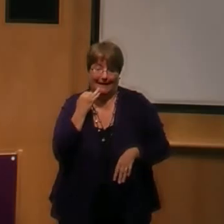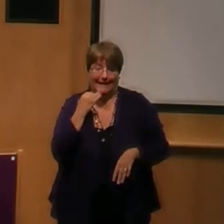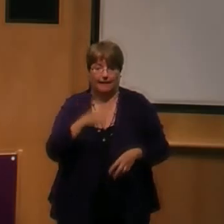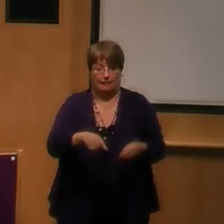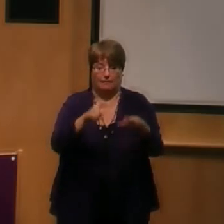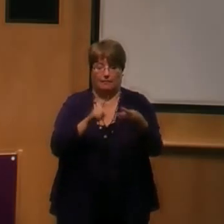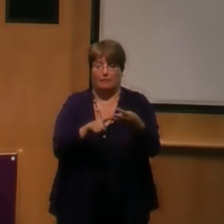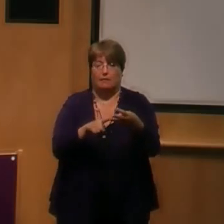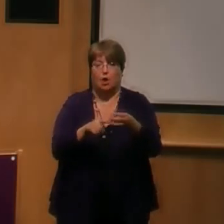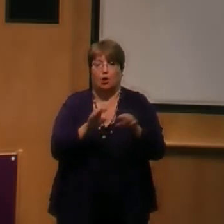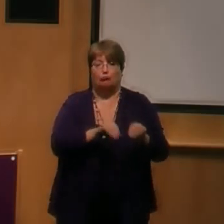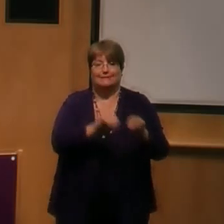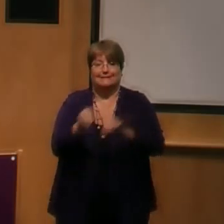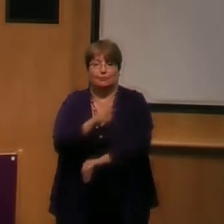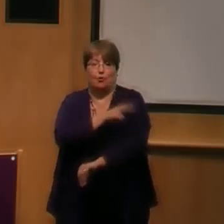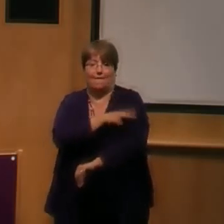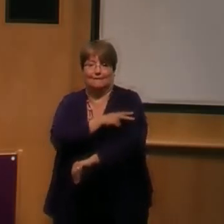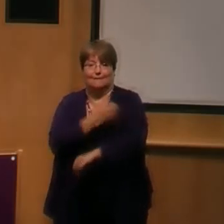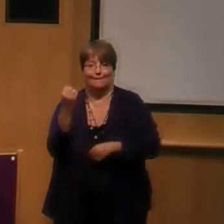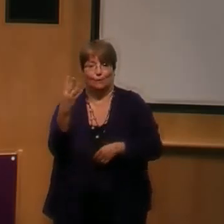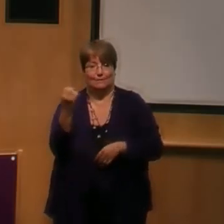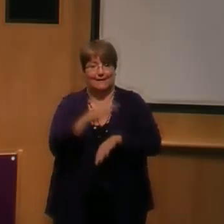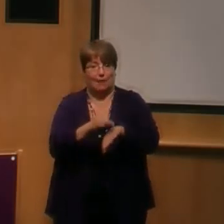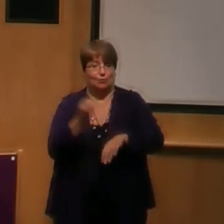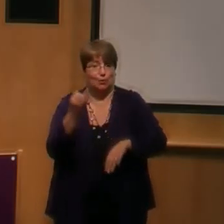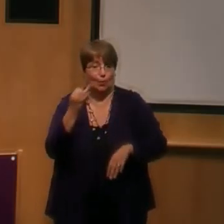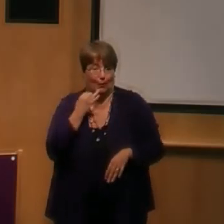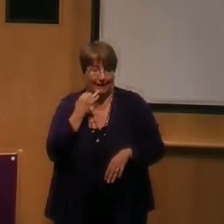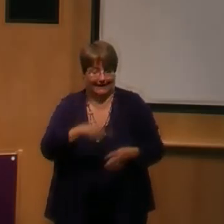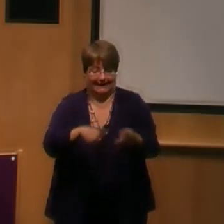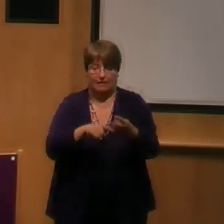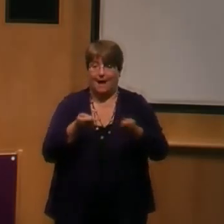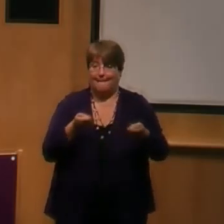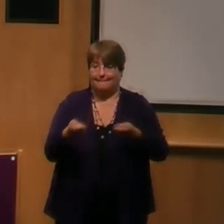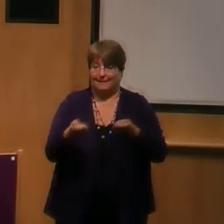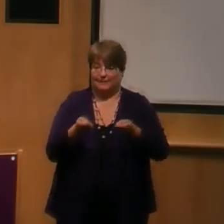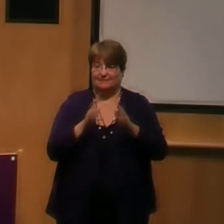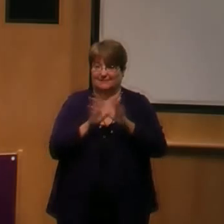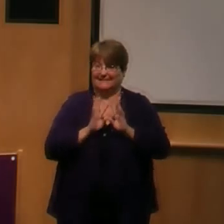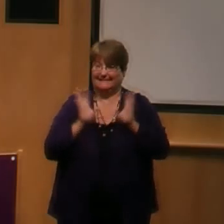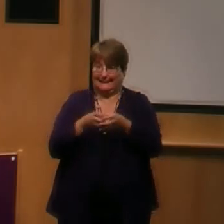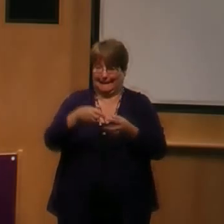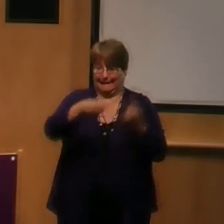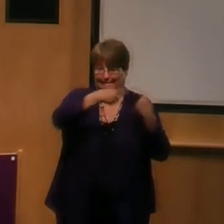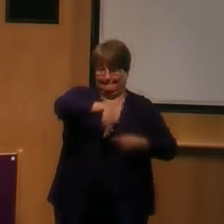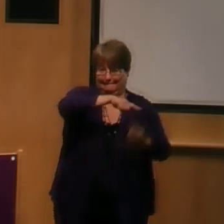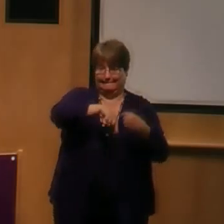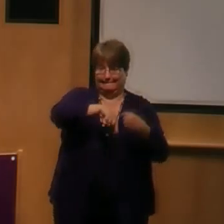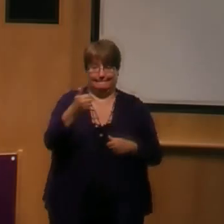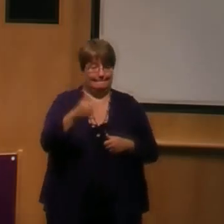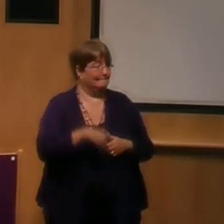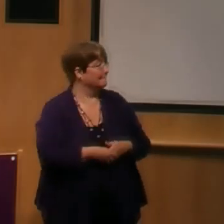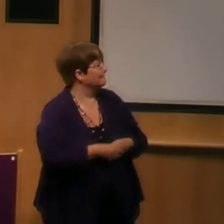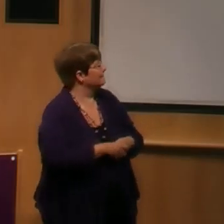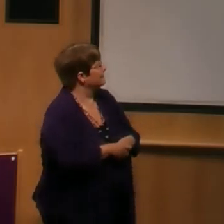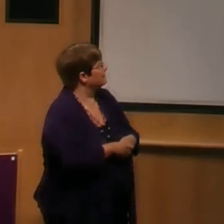which is from the members of the Cats Party, which you focus on the public for the mentor, the project mentor, and the transition officer,